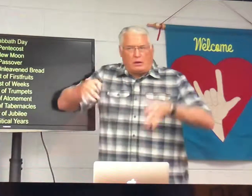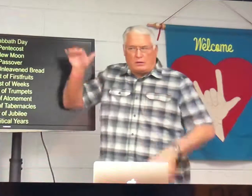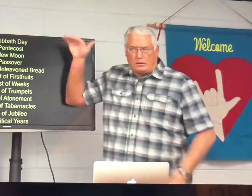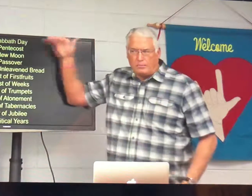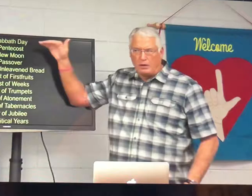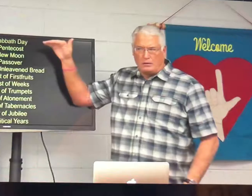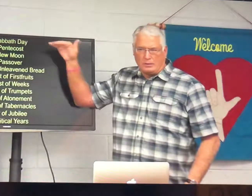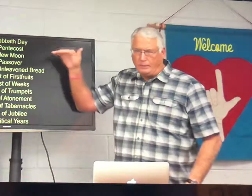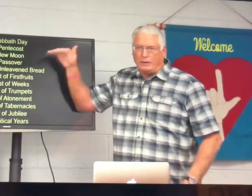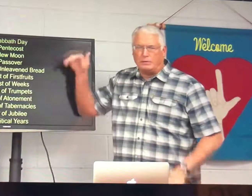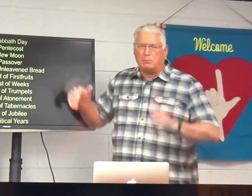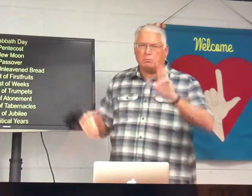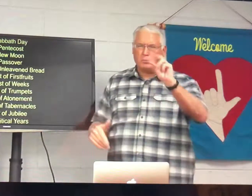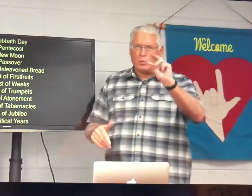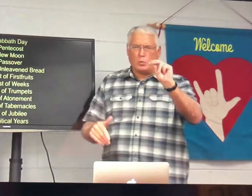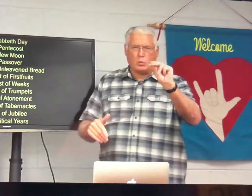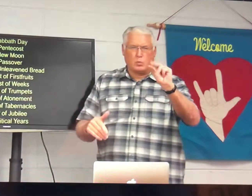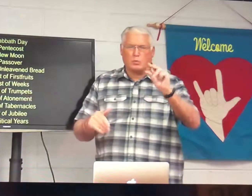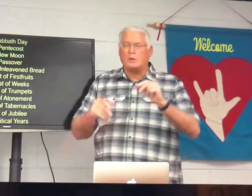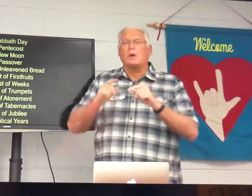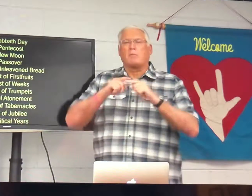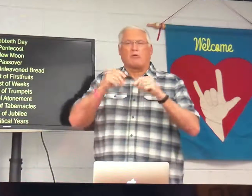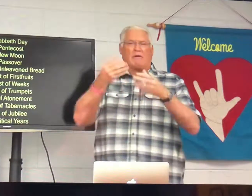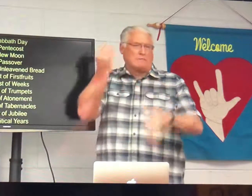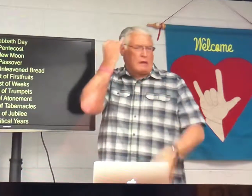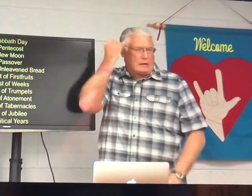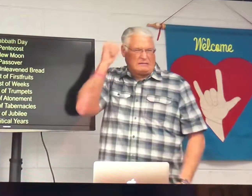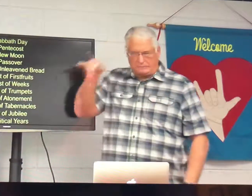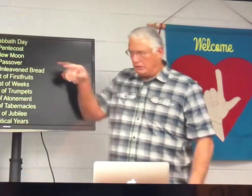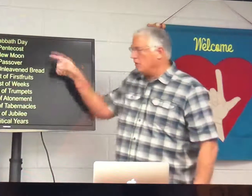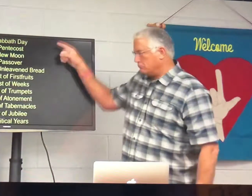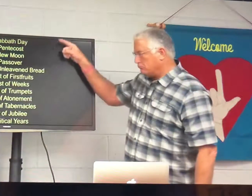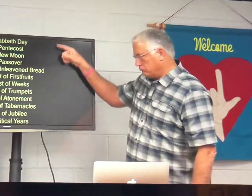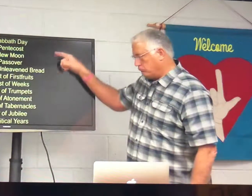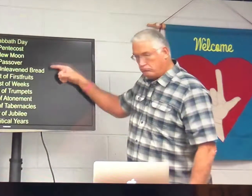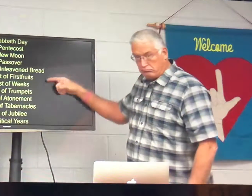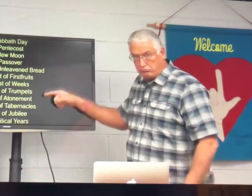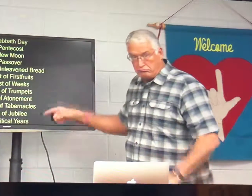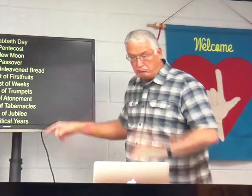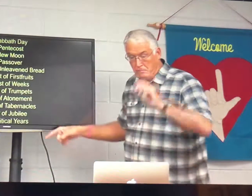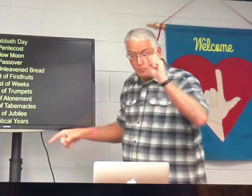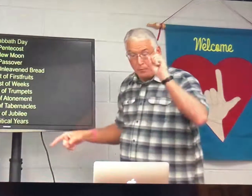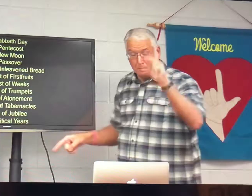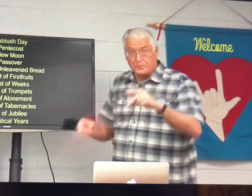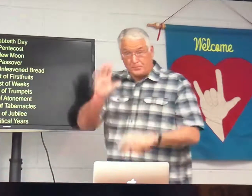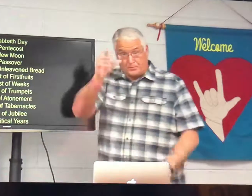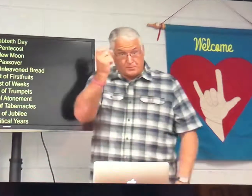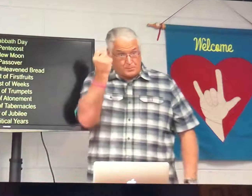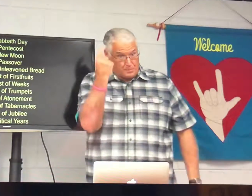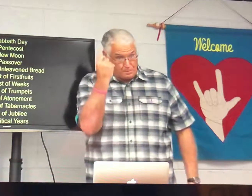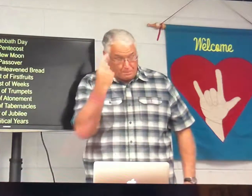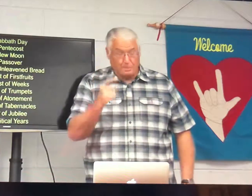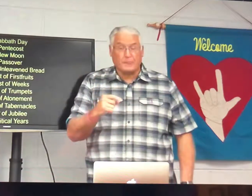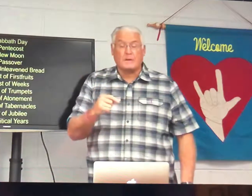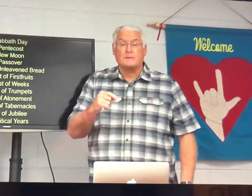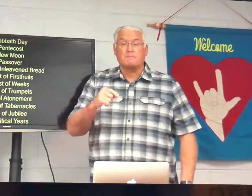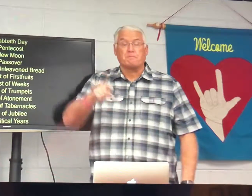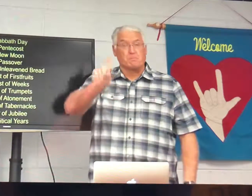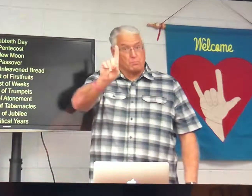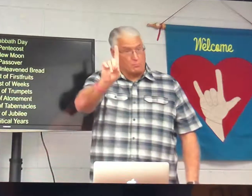from Simmons. So what could have been 2 and out of the inning, instead is none, and a run scored. So that's a